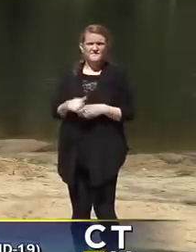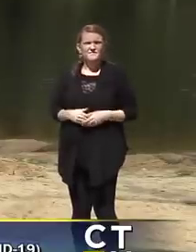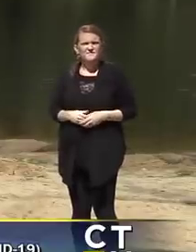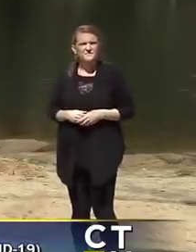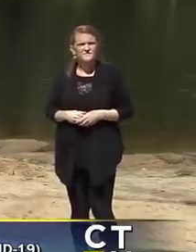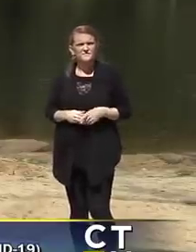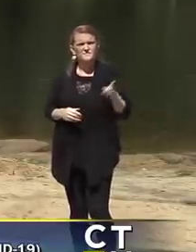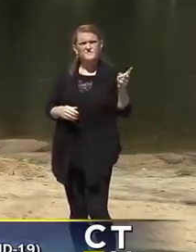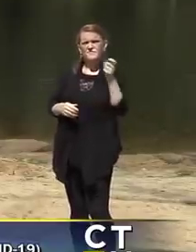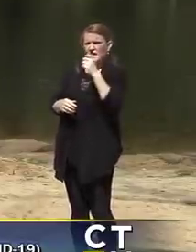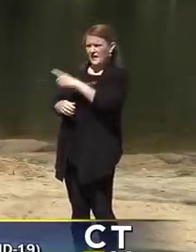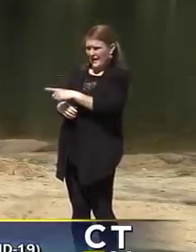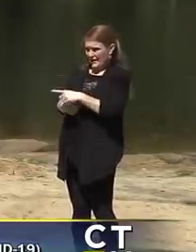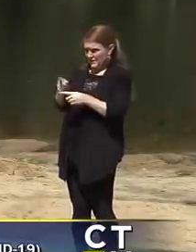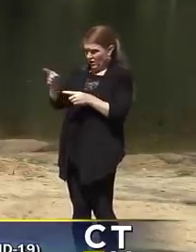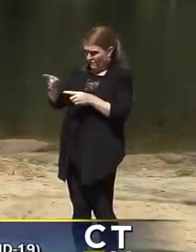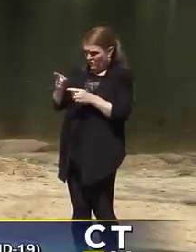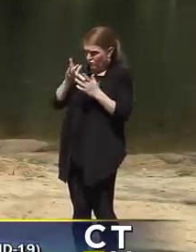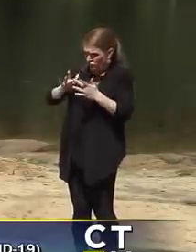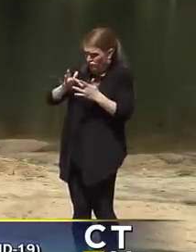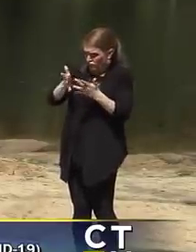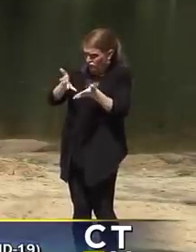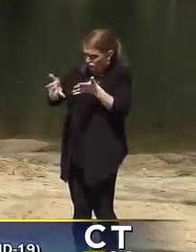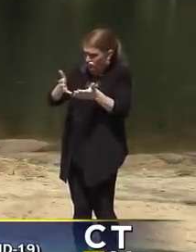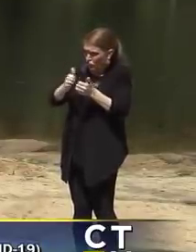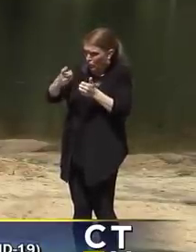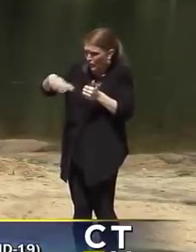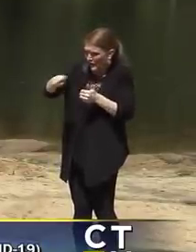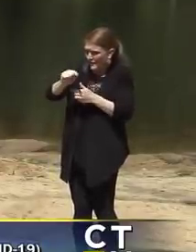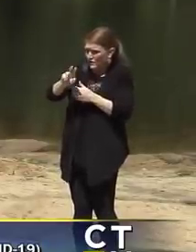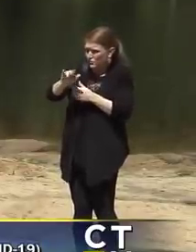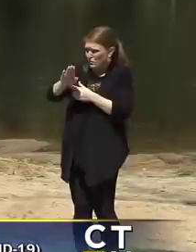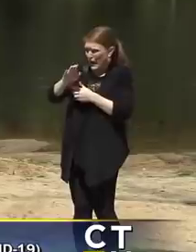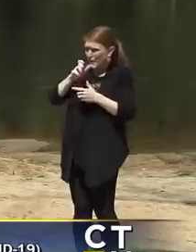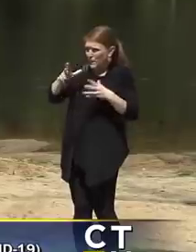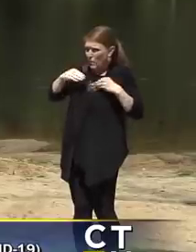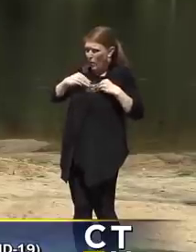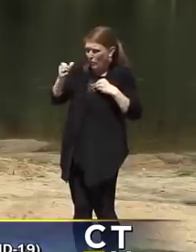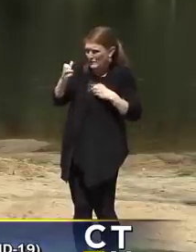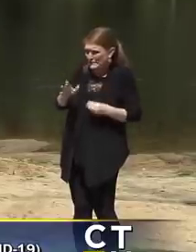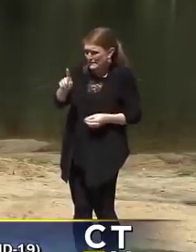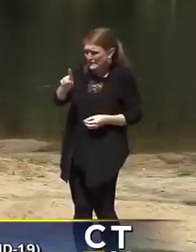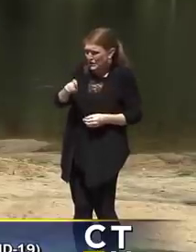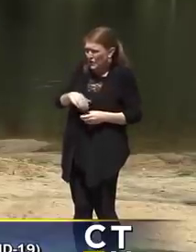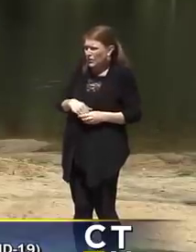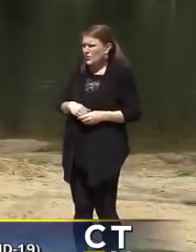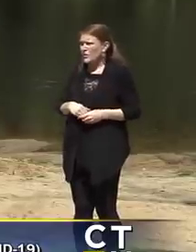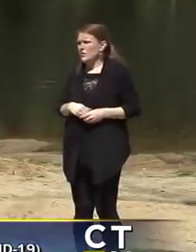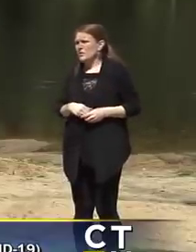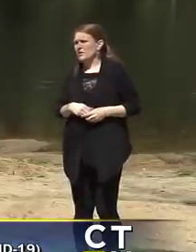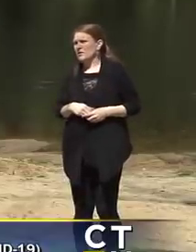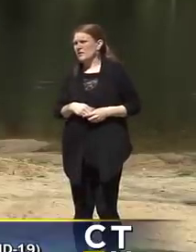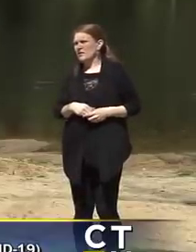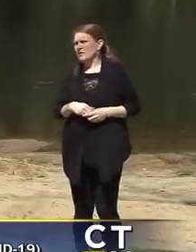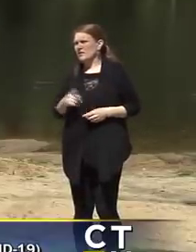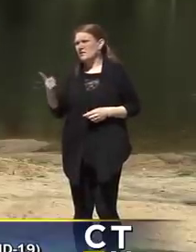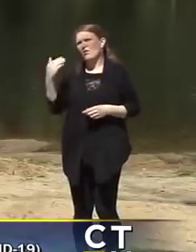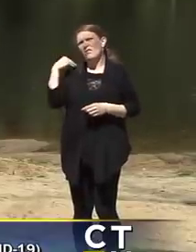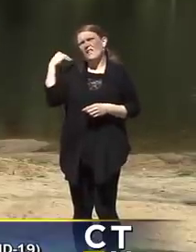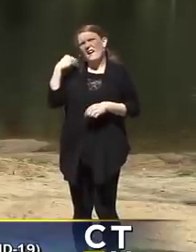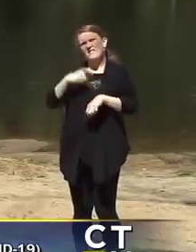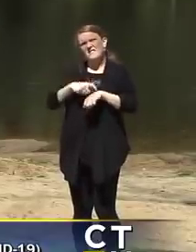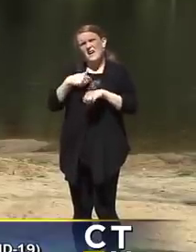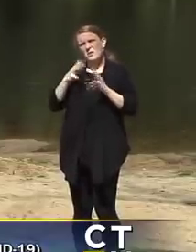this announcement that they're going to reopen on June 1st? I last talked in a formal way with the leaders, I